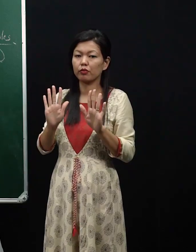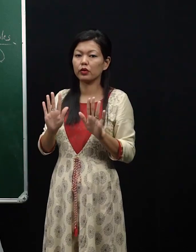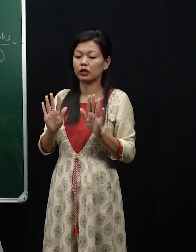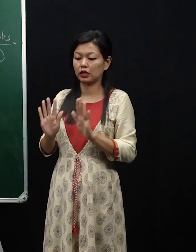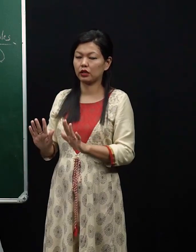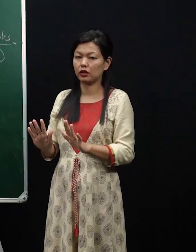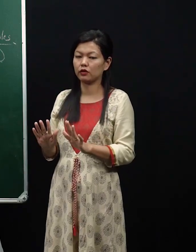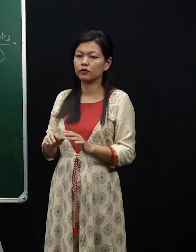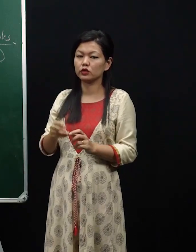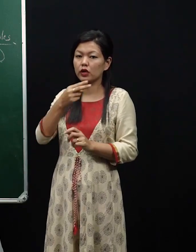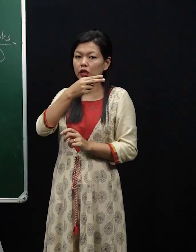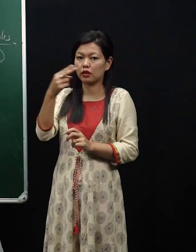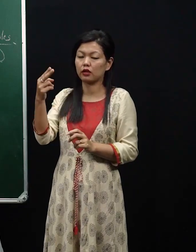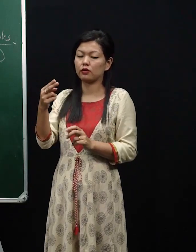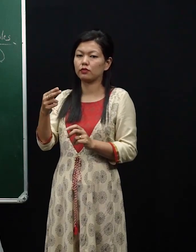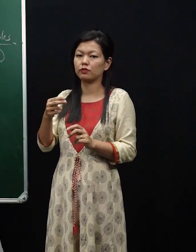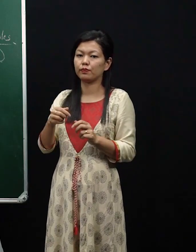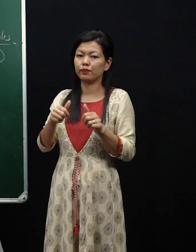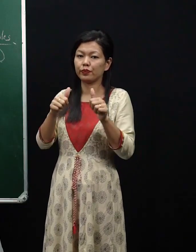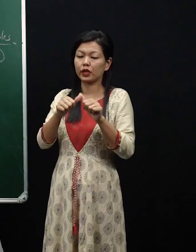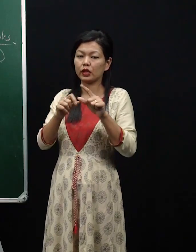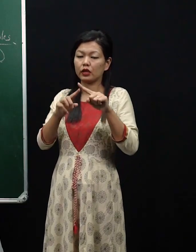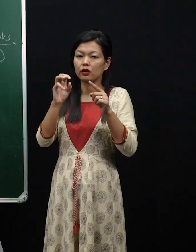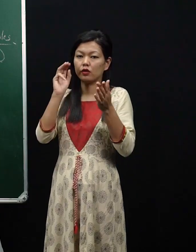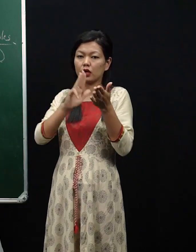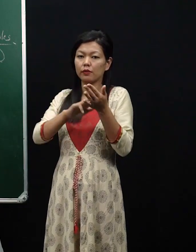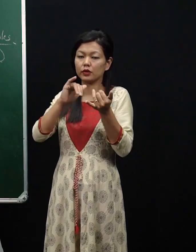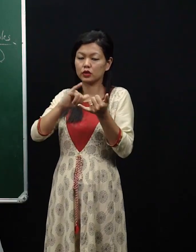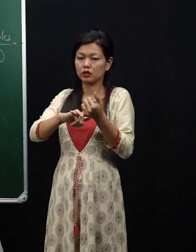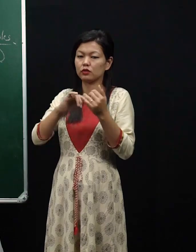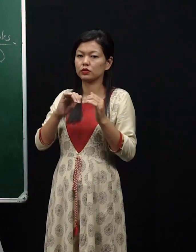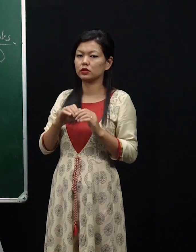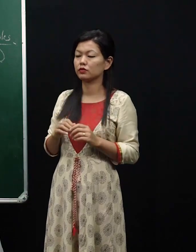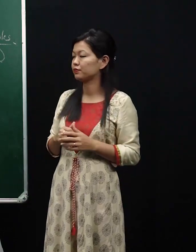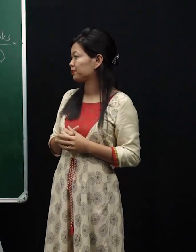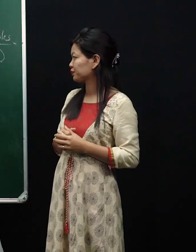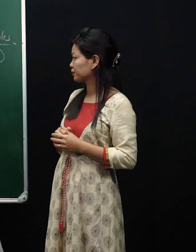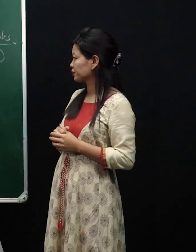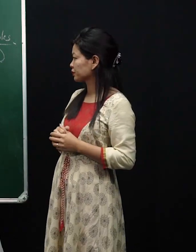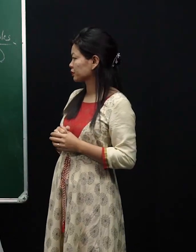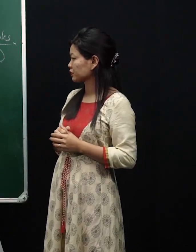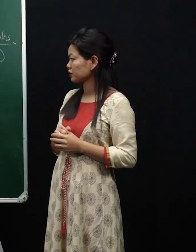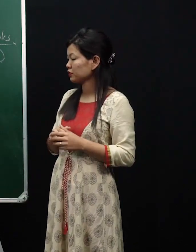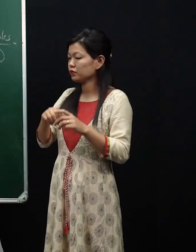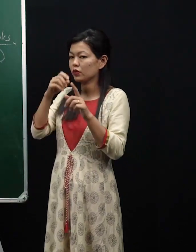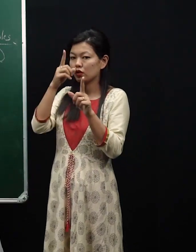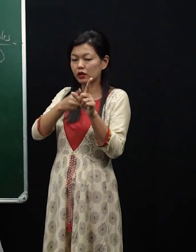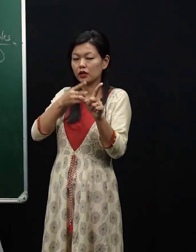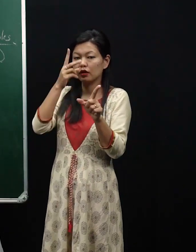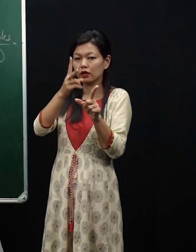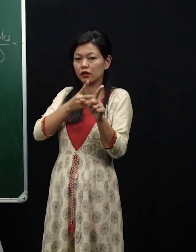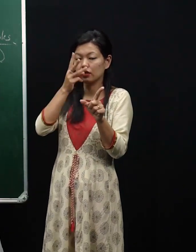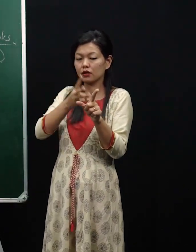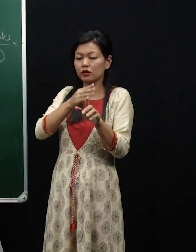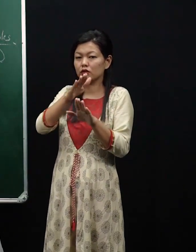we considered that. Now, after some time, again, like, Pakhuda came, okay? This is also